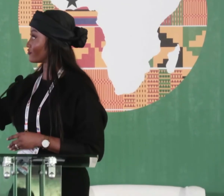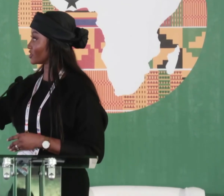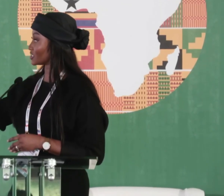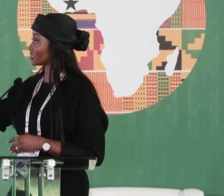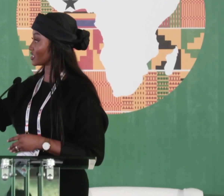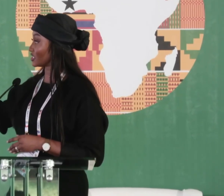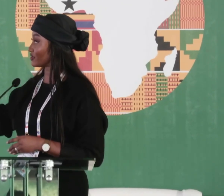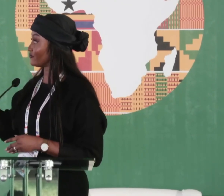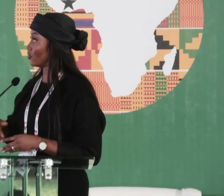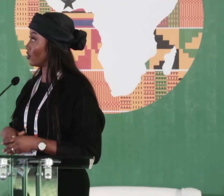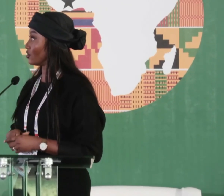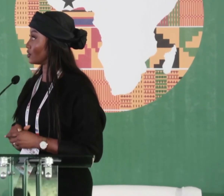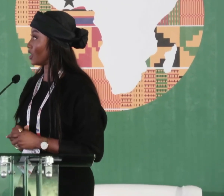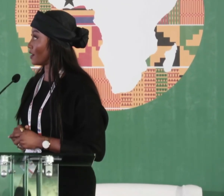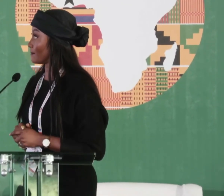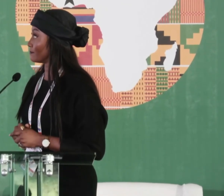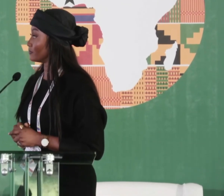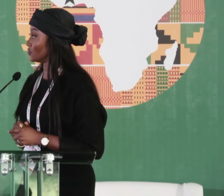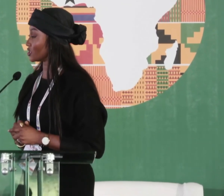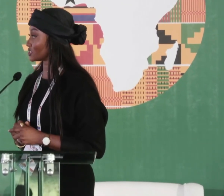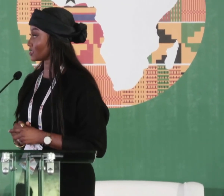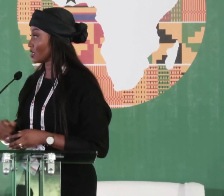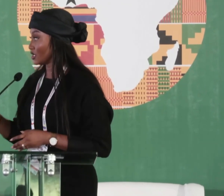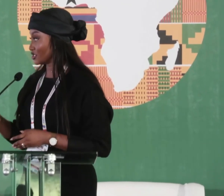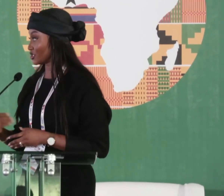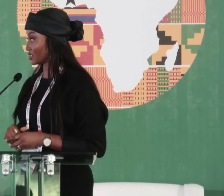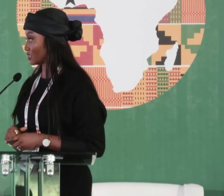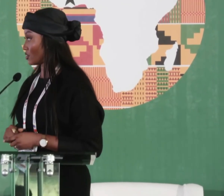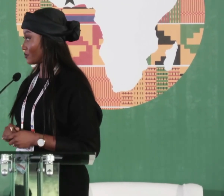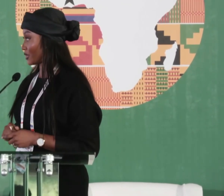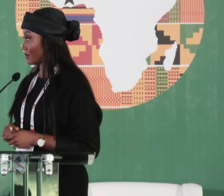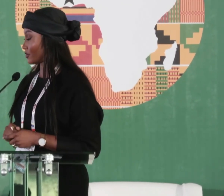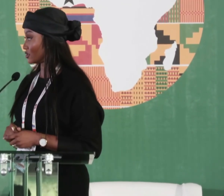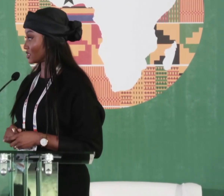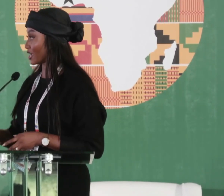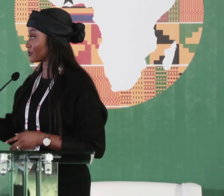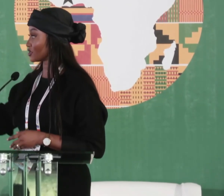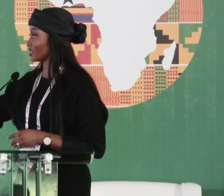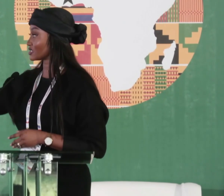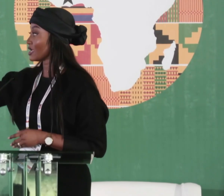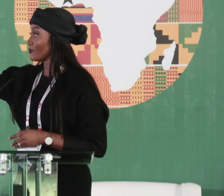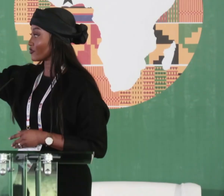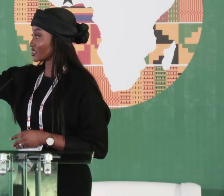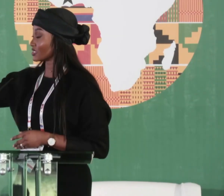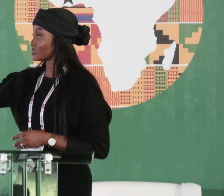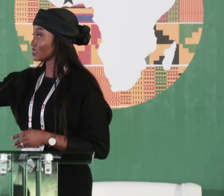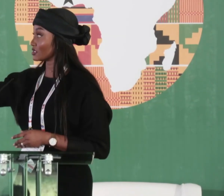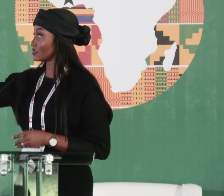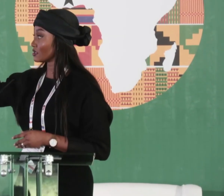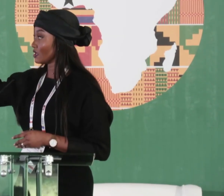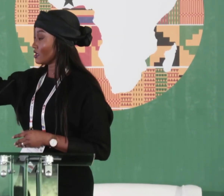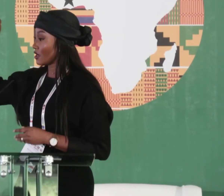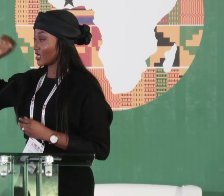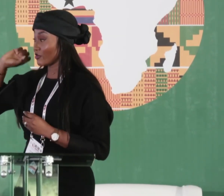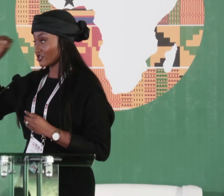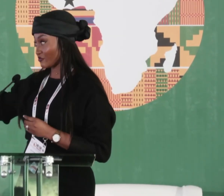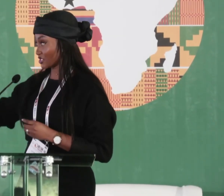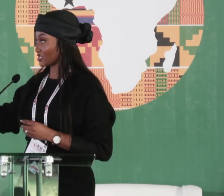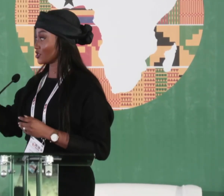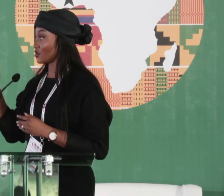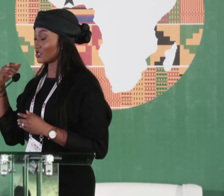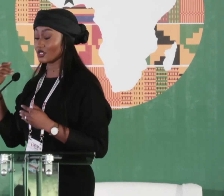lot of reasons stated for not initiating on PEP on time, such as presenting, at the point